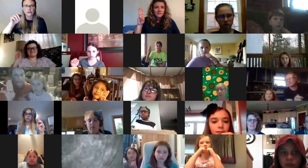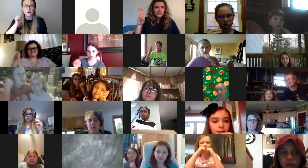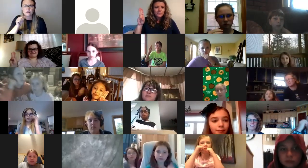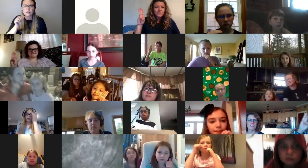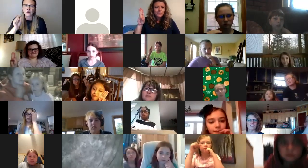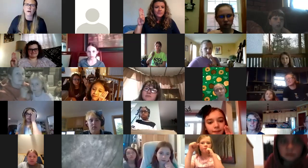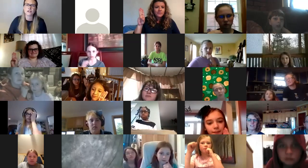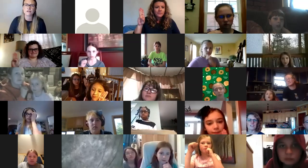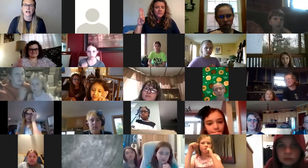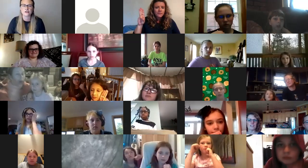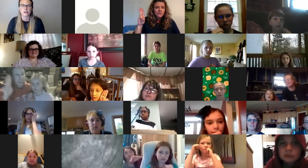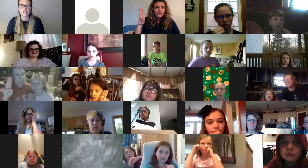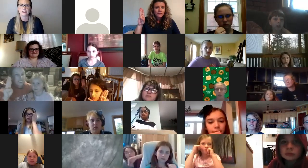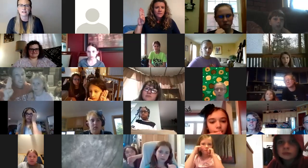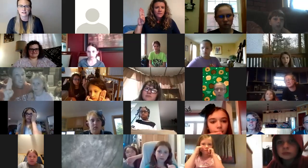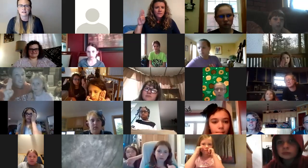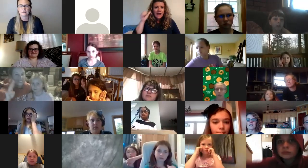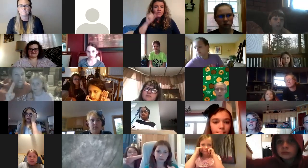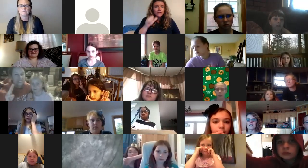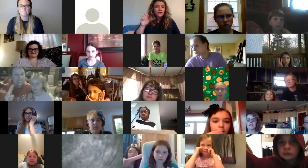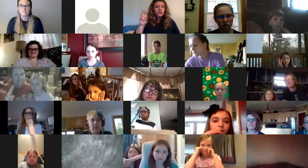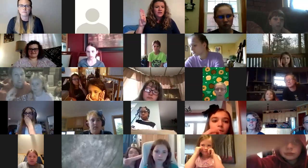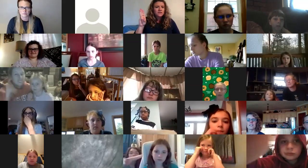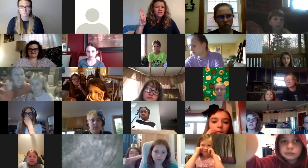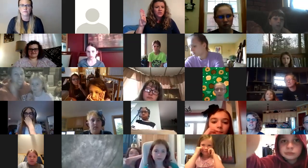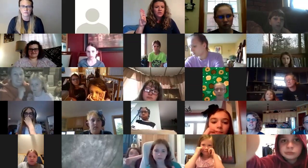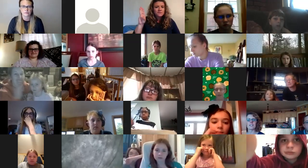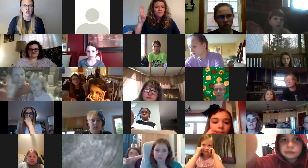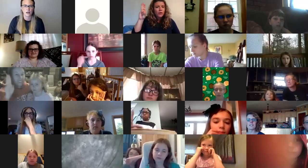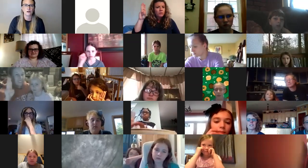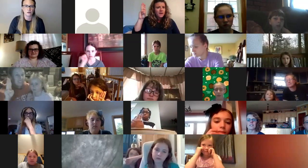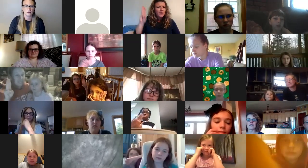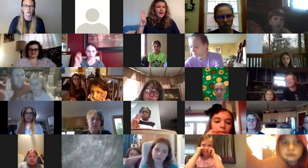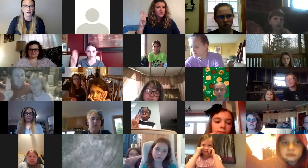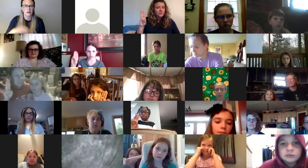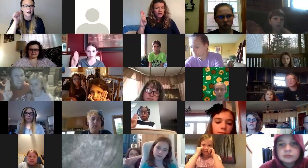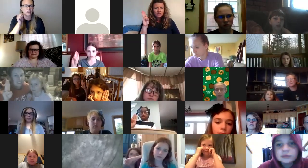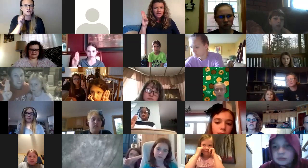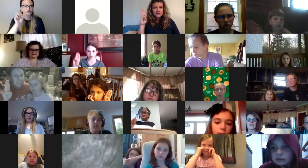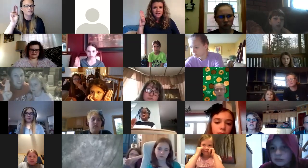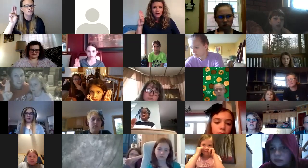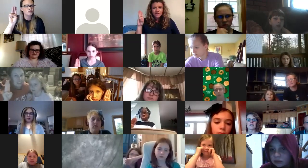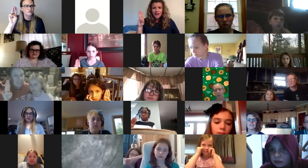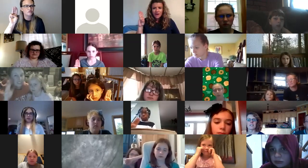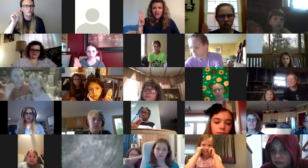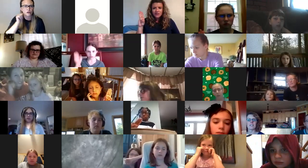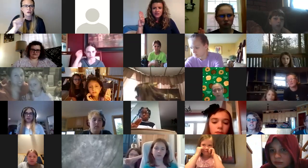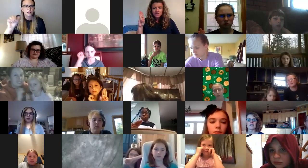do Girl Scouts? How would you sign it, Julie? I would do Girl Scouts too, because boy Yeah. would be up higher. So Scouts is lower, right?